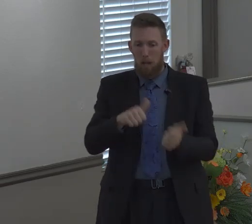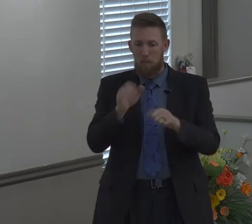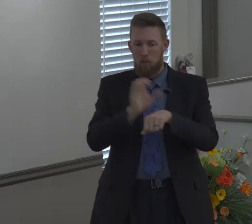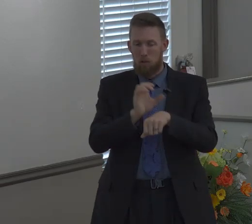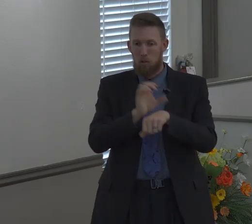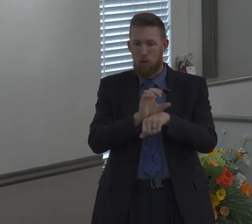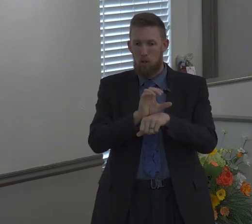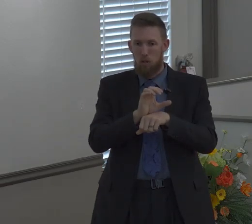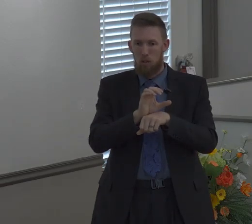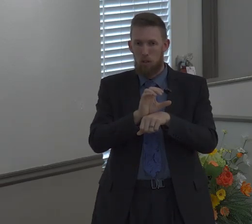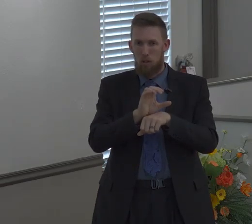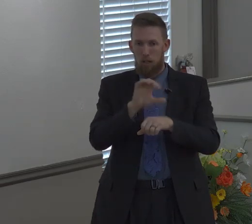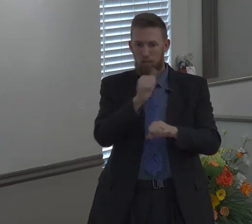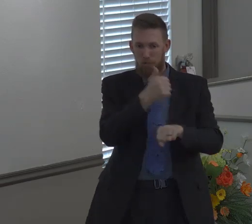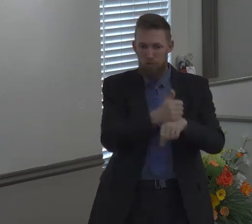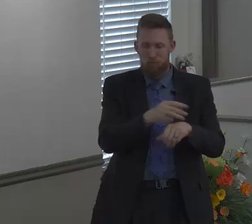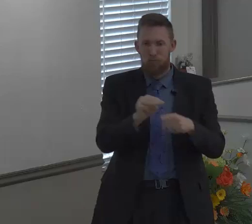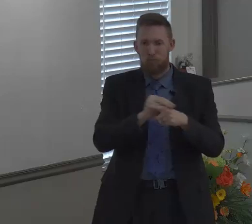Church Planting Ministry,